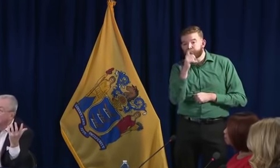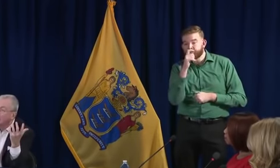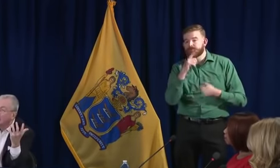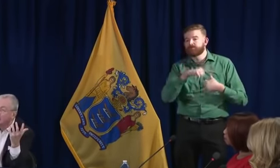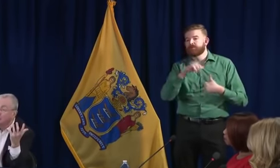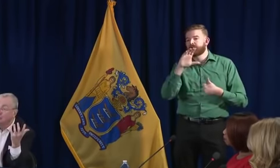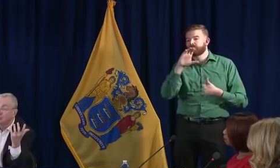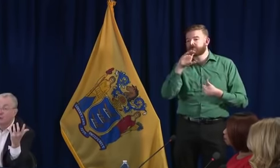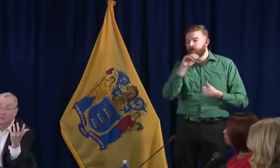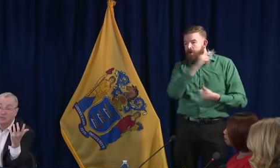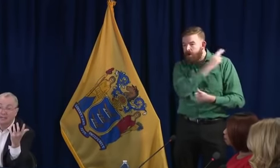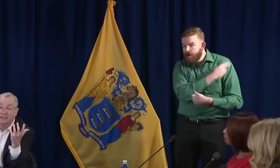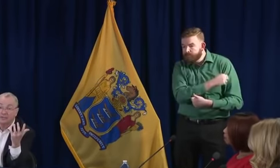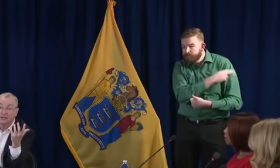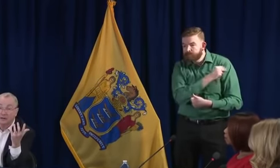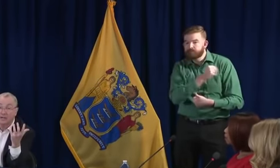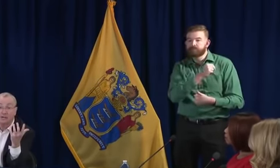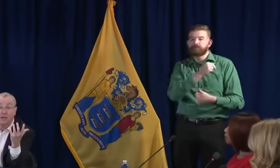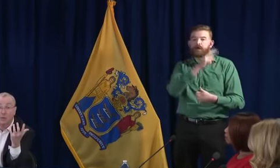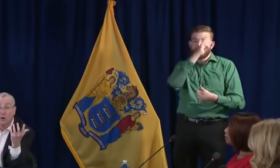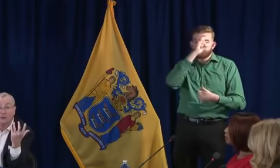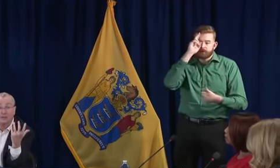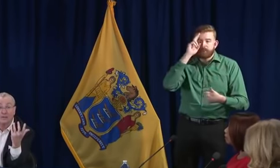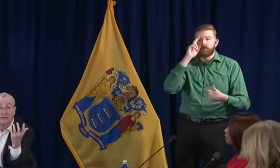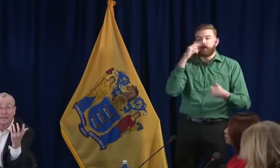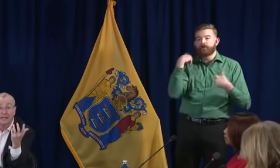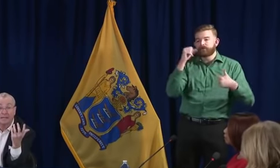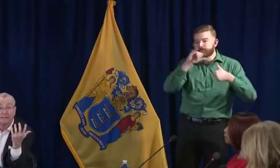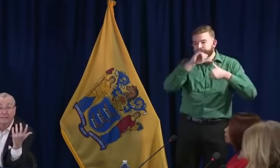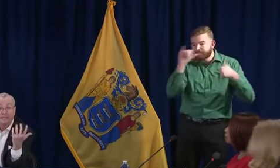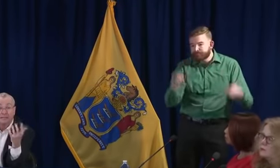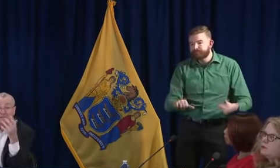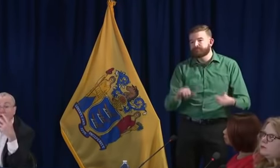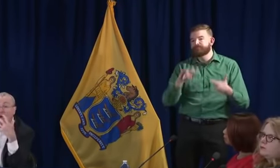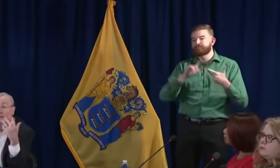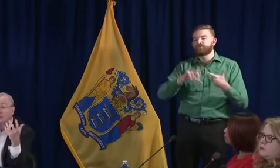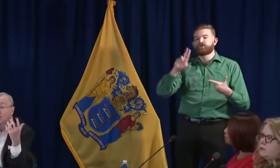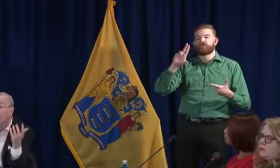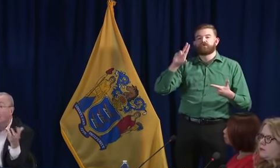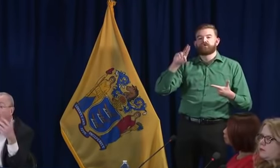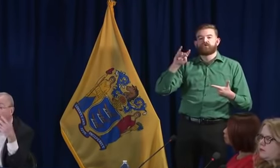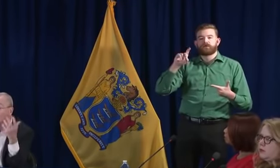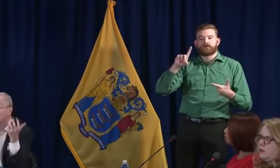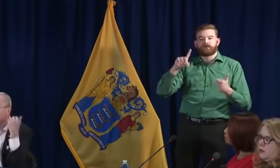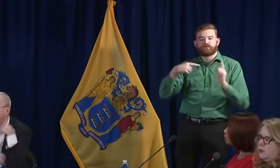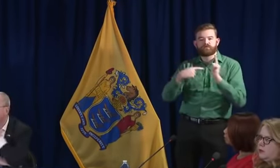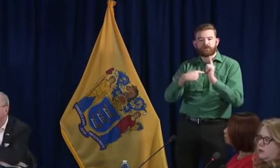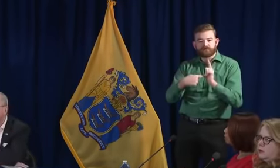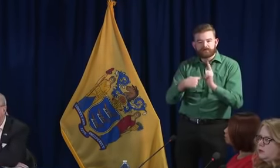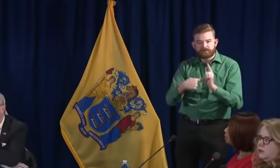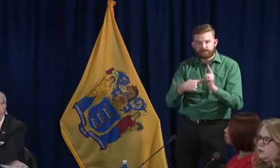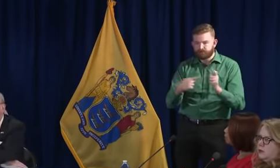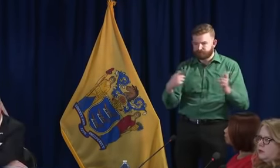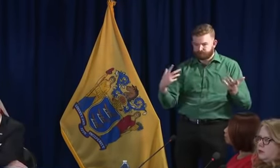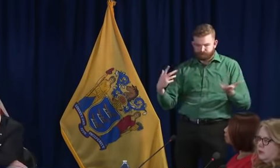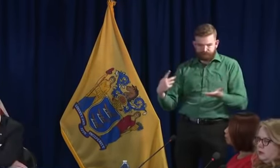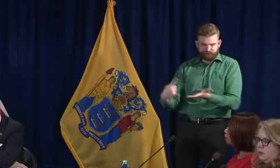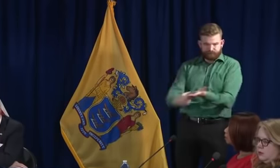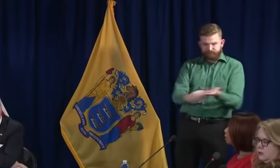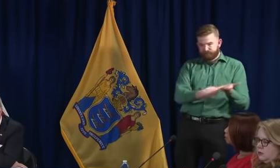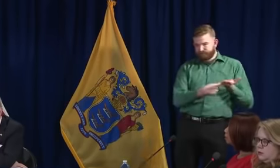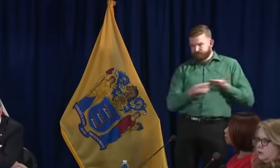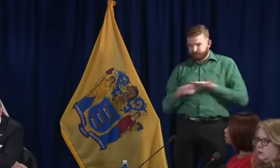hand and union representatives of our healthcare workers on the other hand, to try to iron out some of the challenges